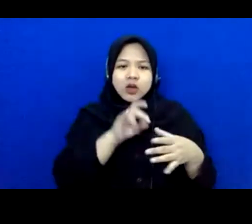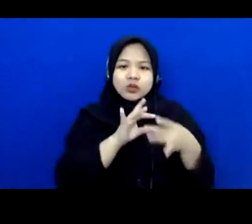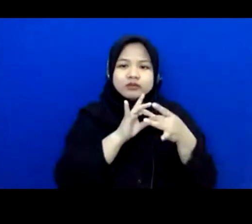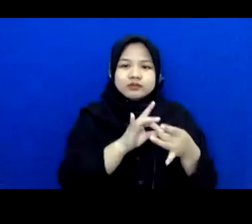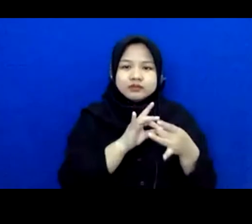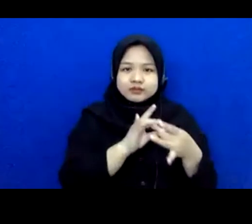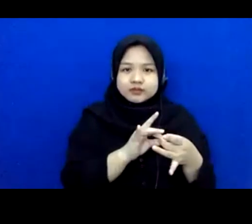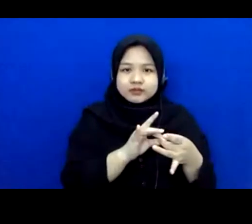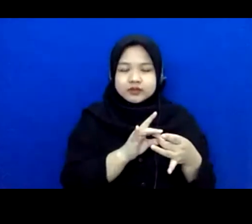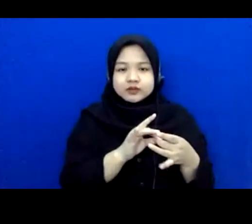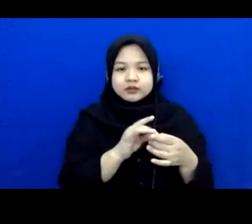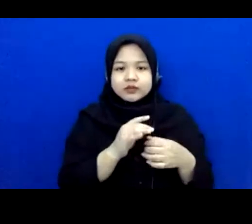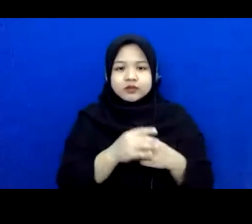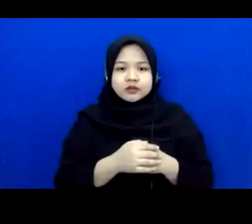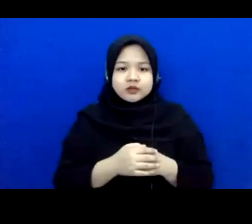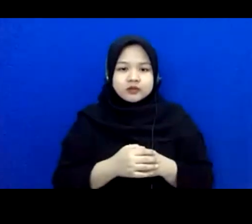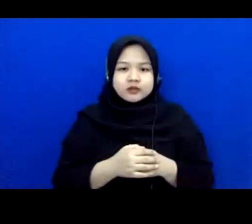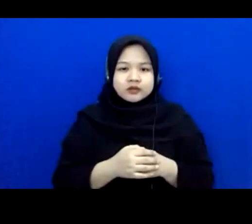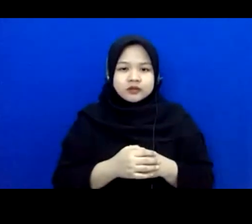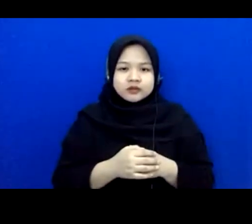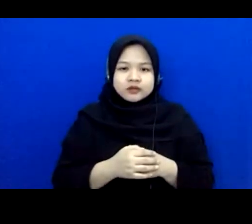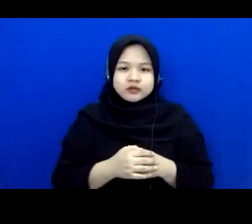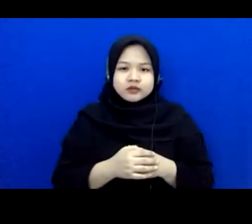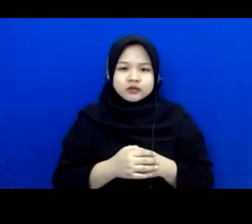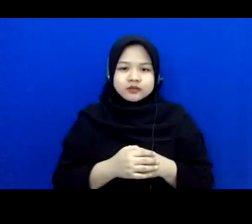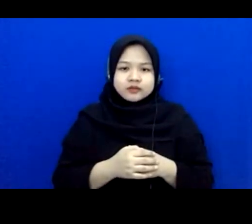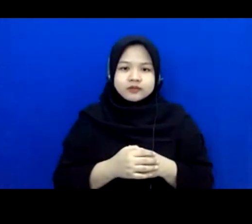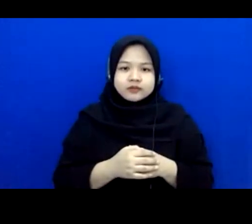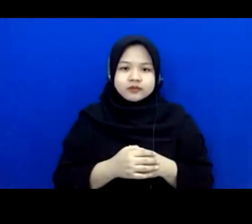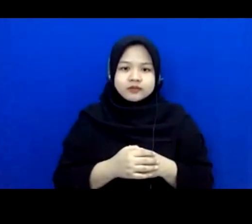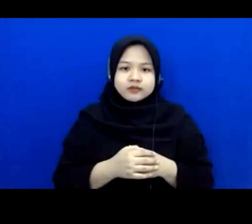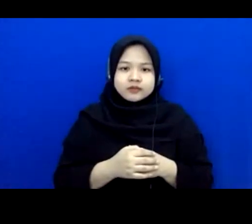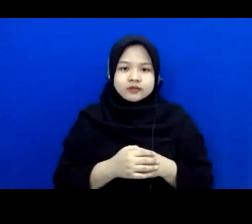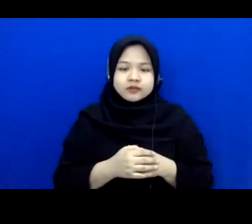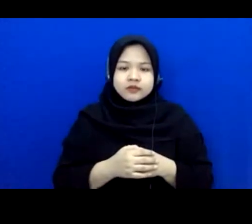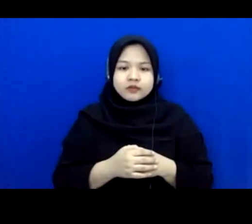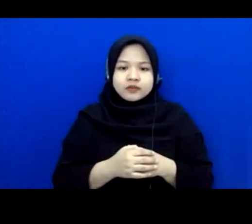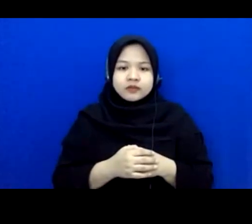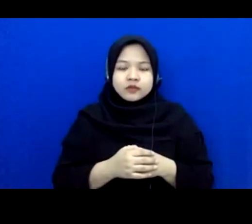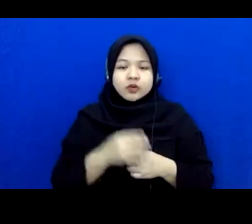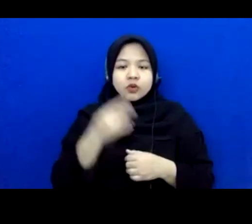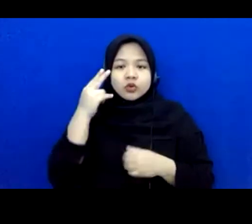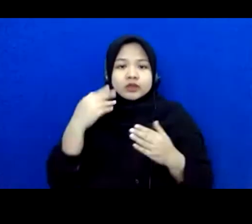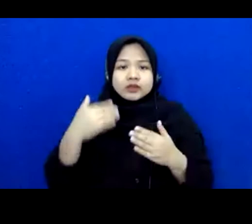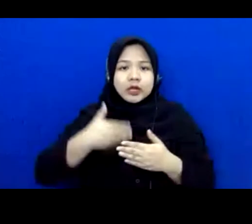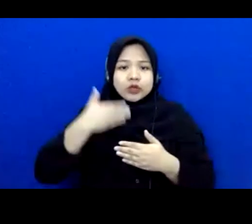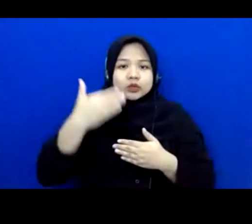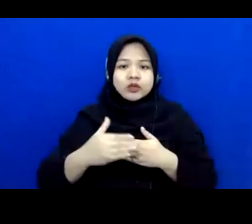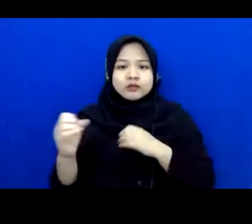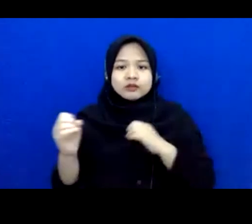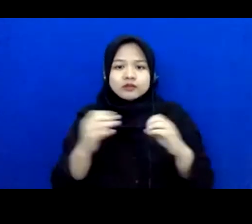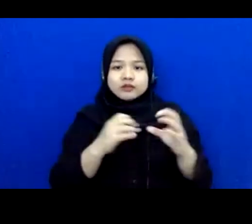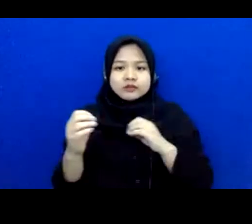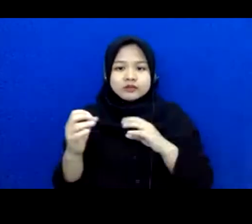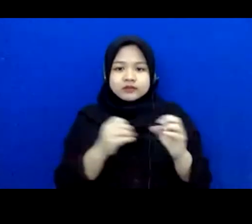needs. Let me move on then to, you know, just to move our conversation a bit deeper.